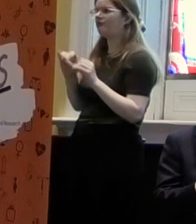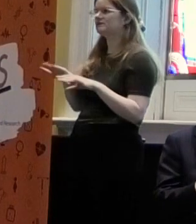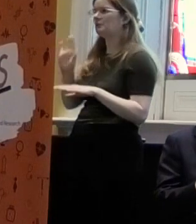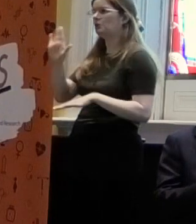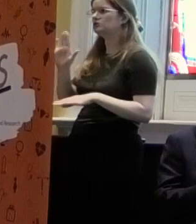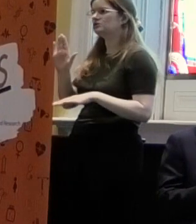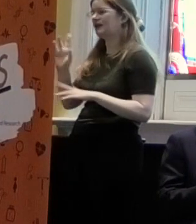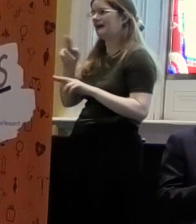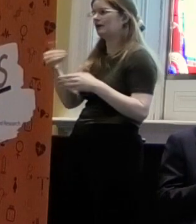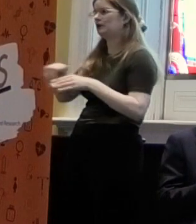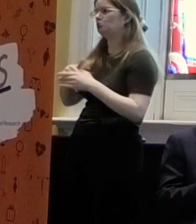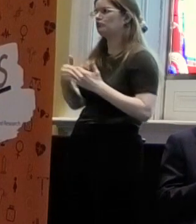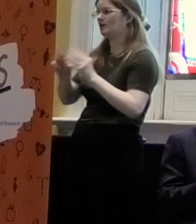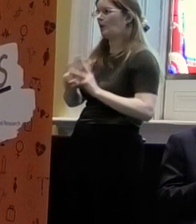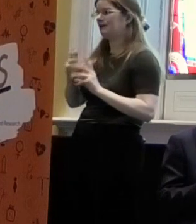women in the study,